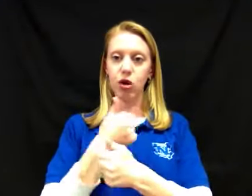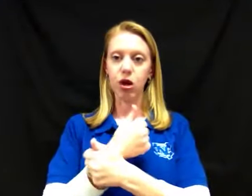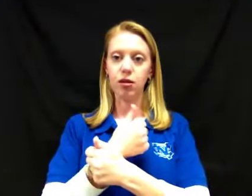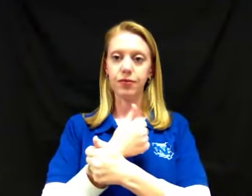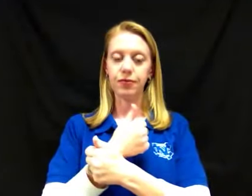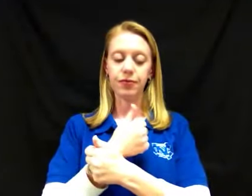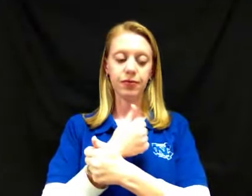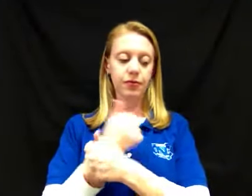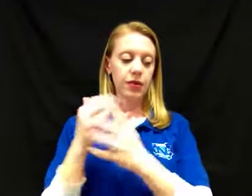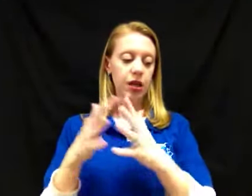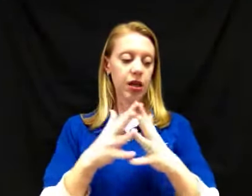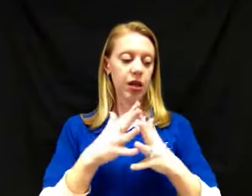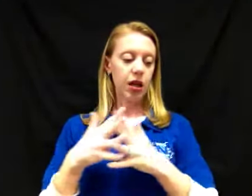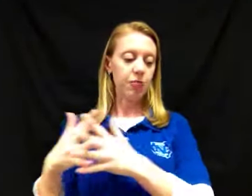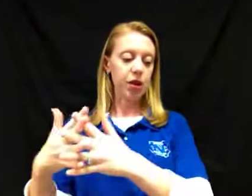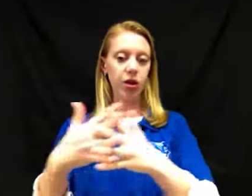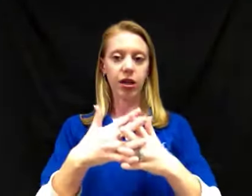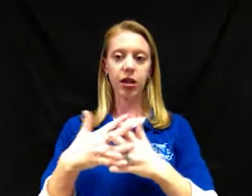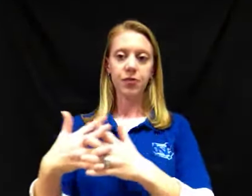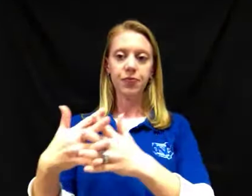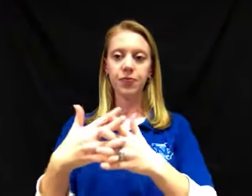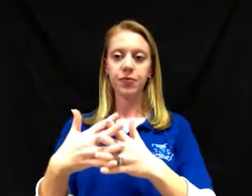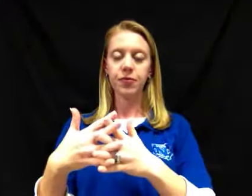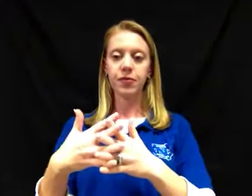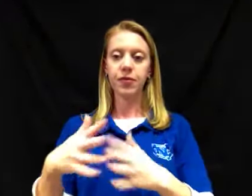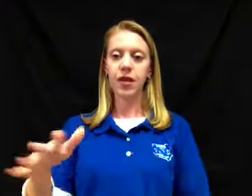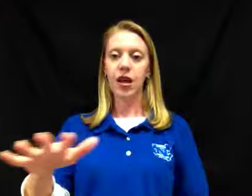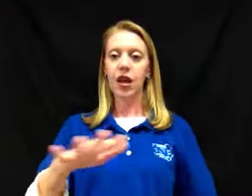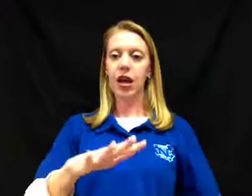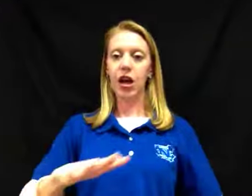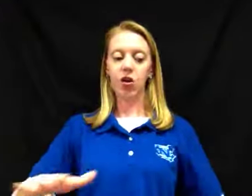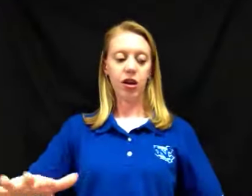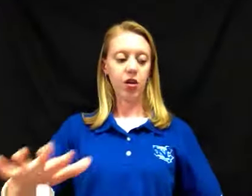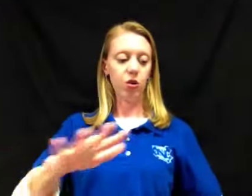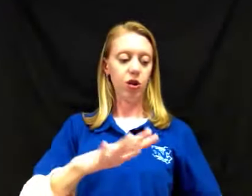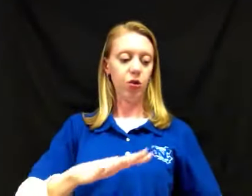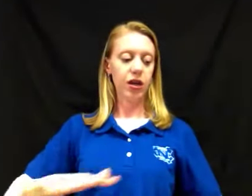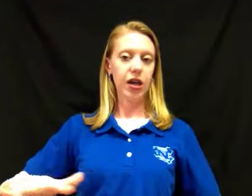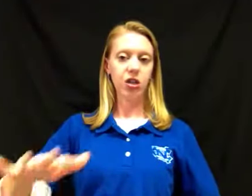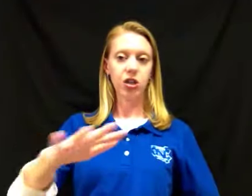algebra, America, area or location,